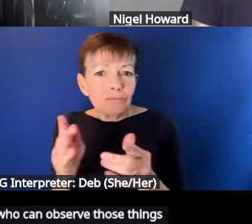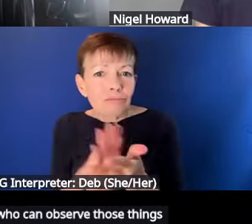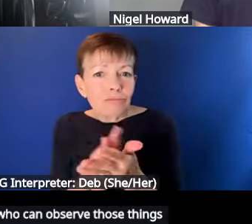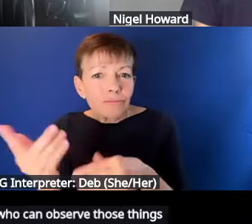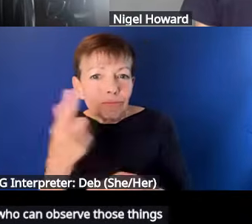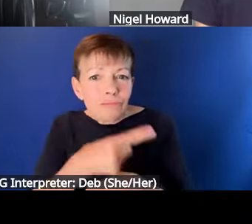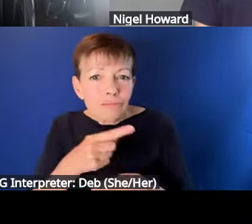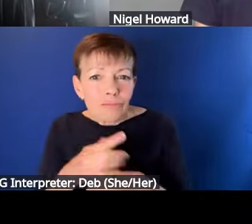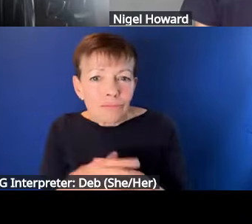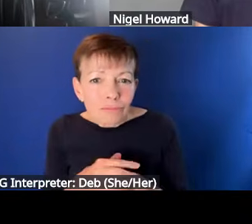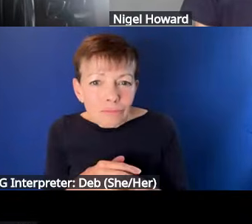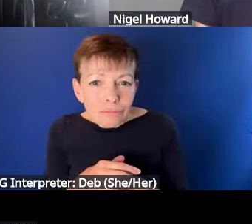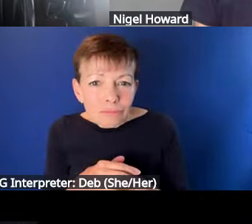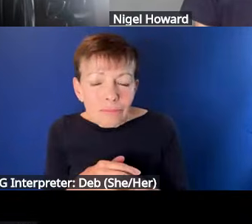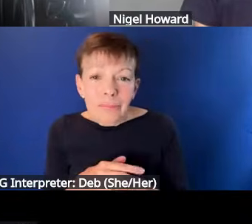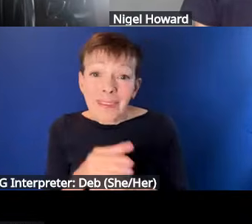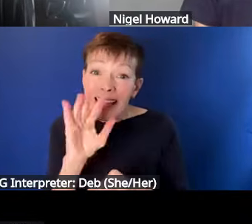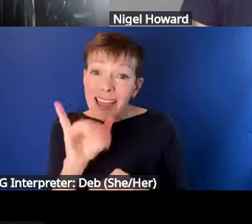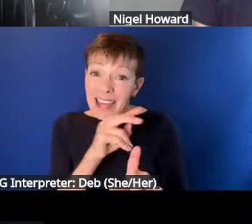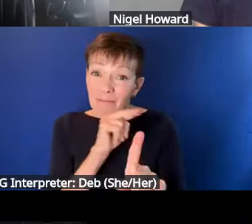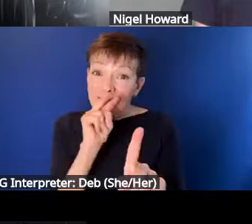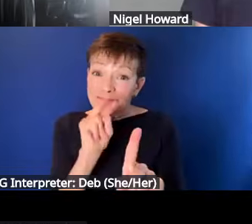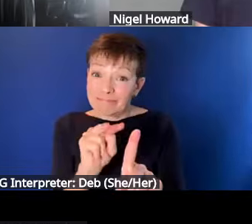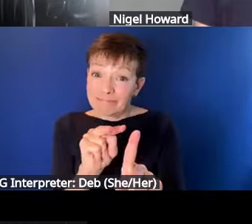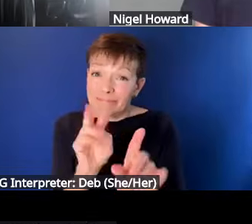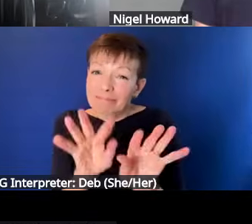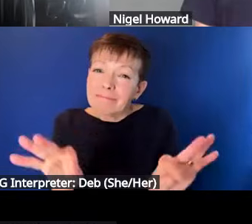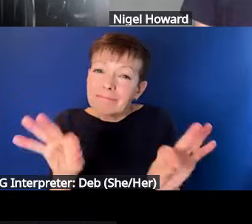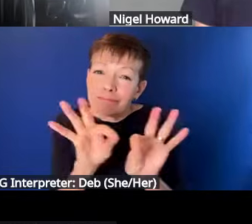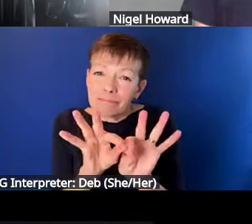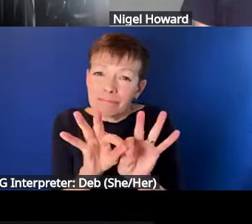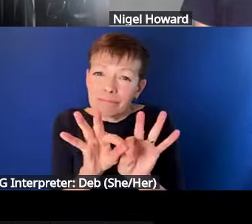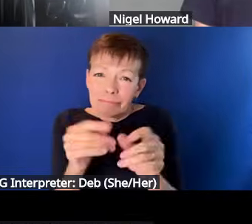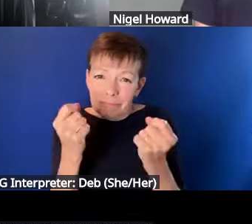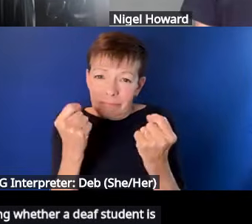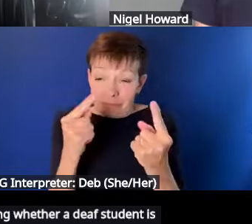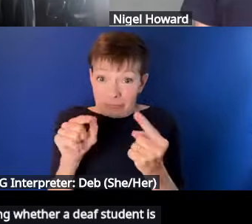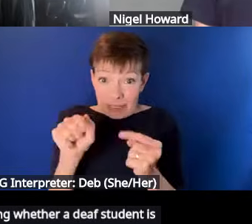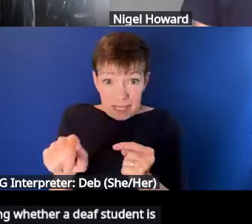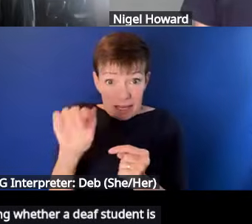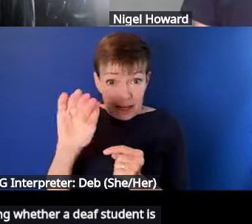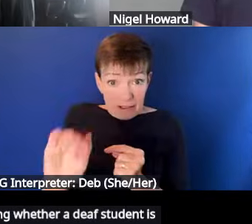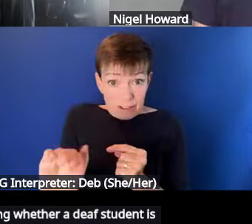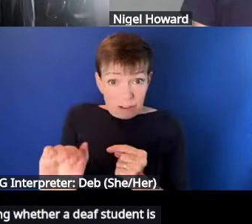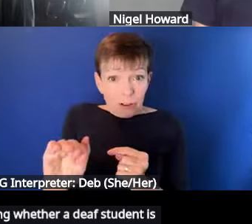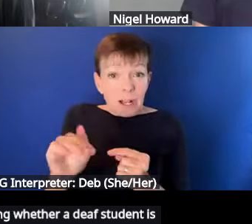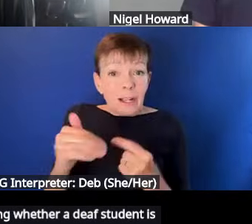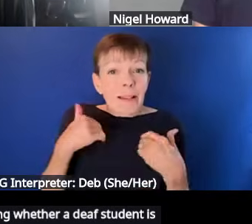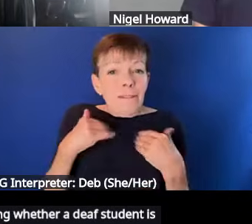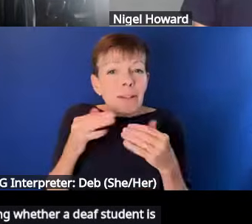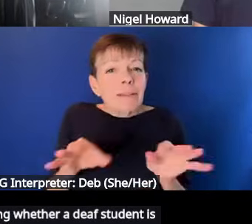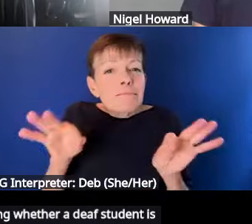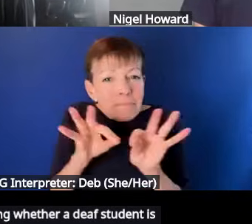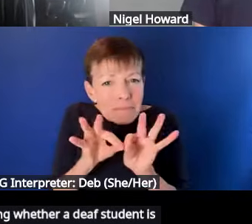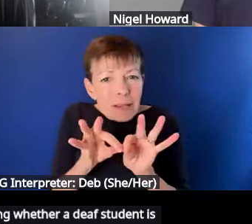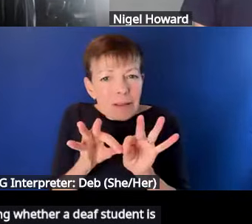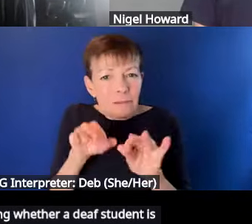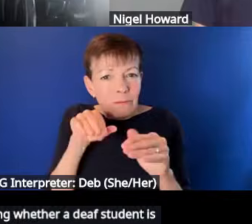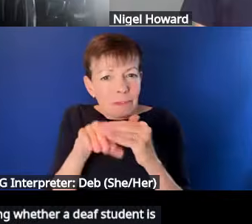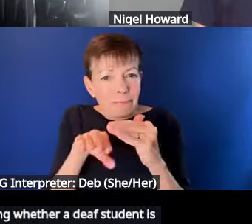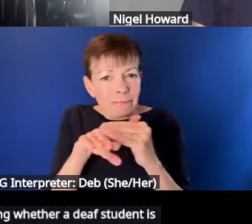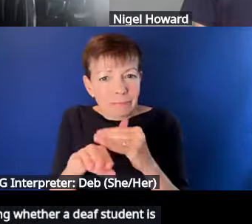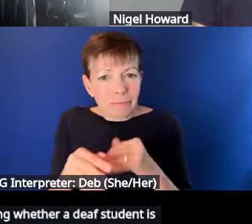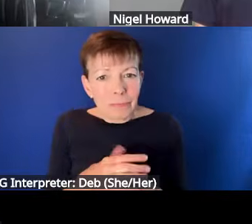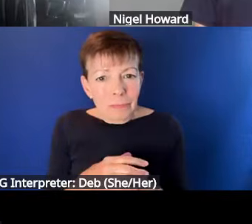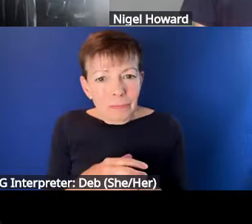perspective is essential to understanding whether a deaf student is receiving a meaningful access to their education. Because of that,